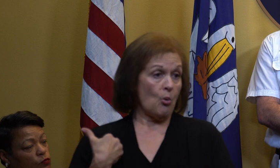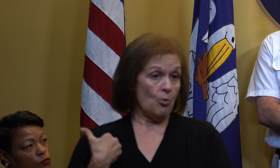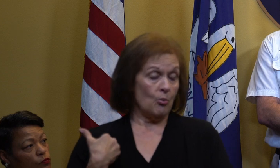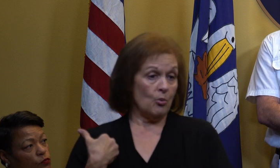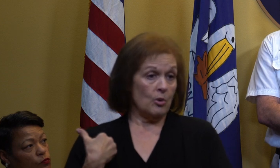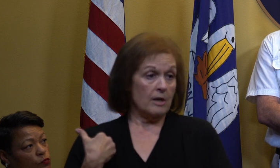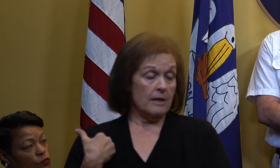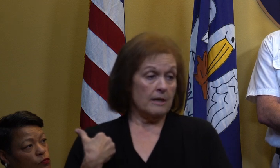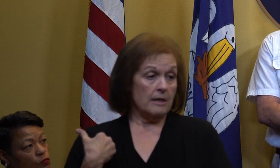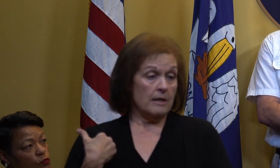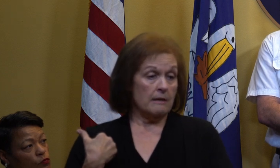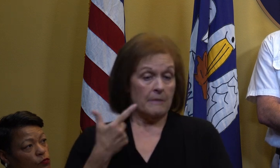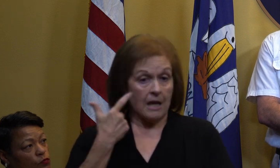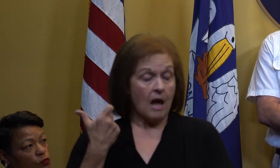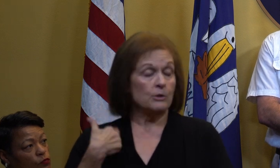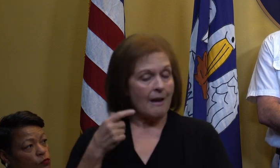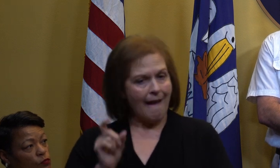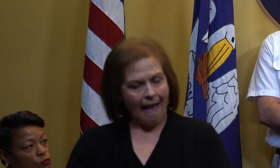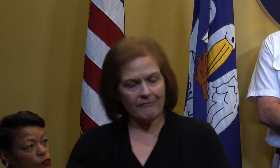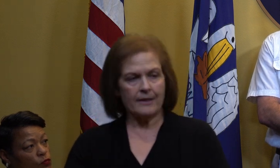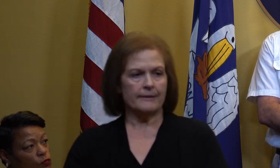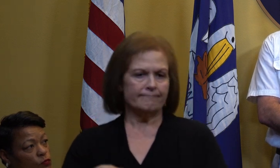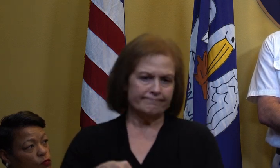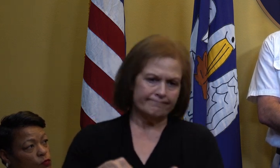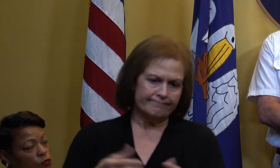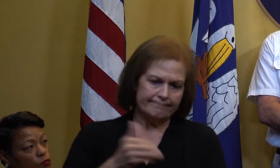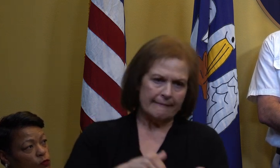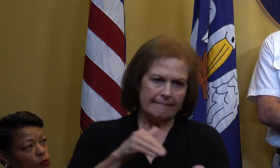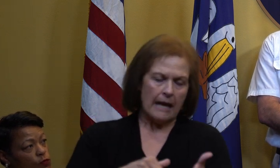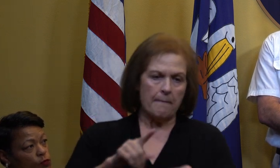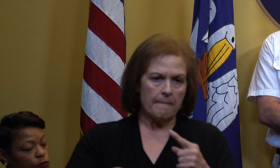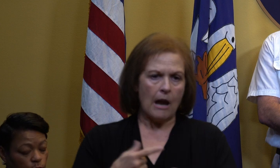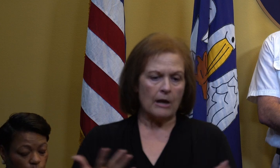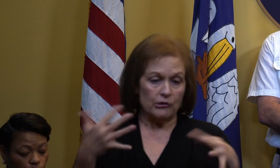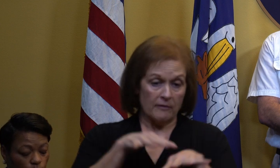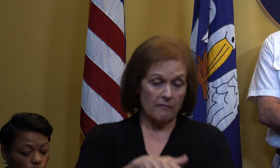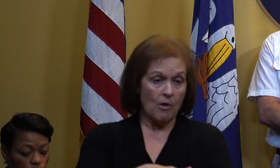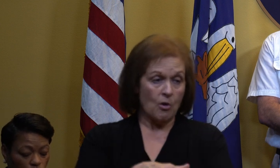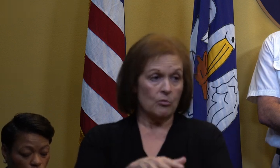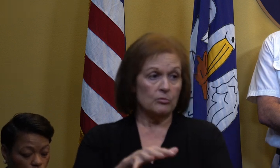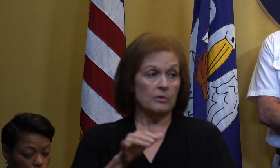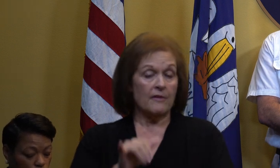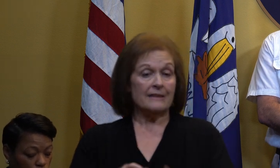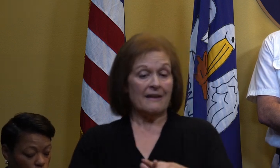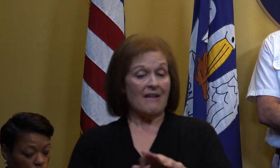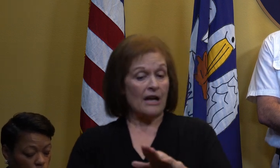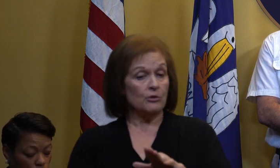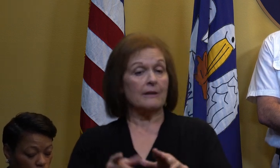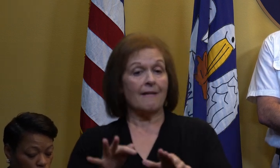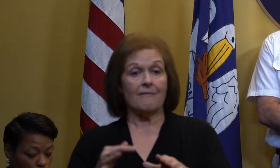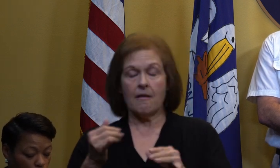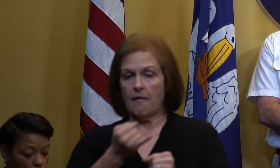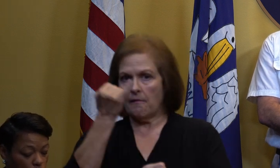but to speak of it, because we have to each and every year, of course, contraflow is a evacuation of last resort.